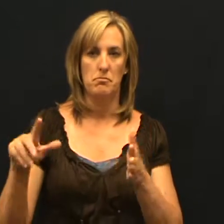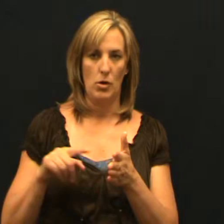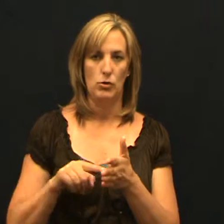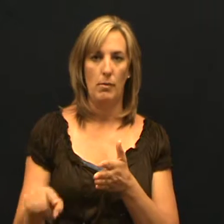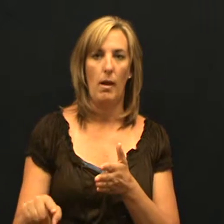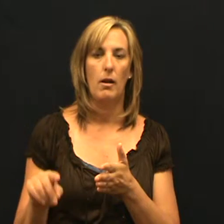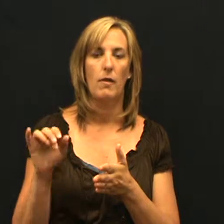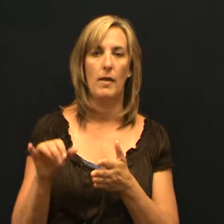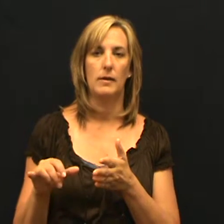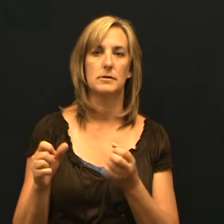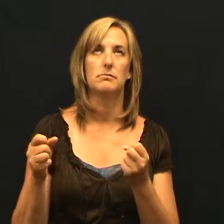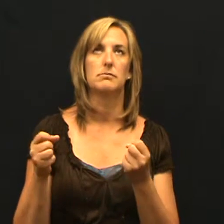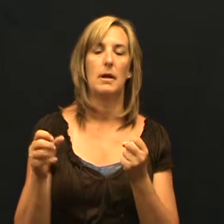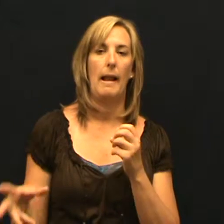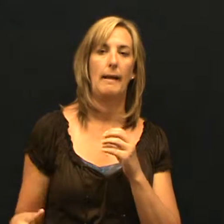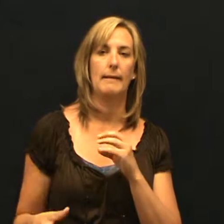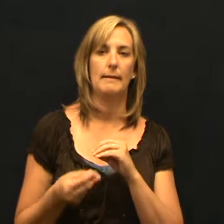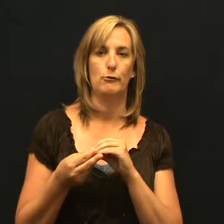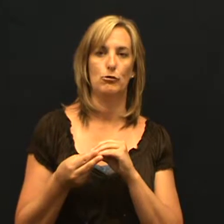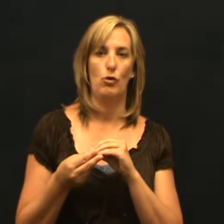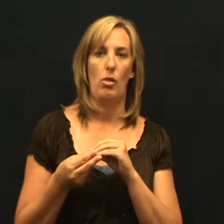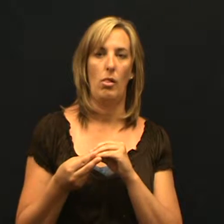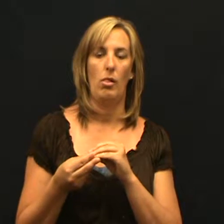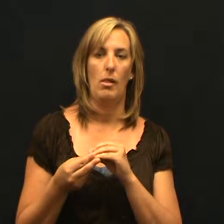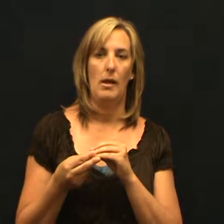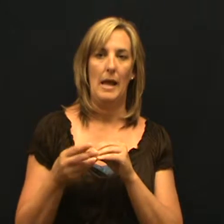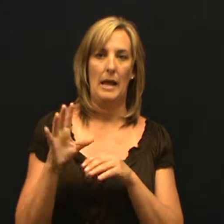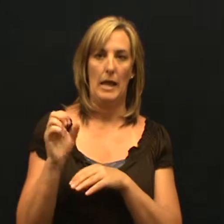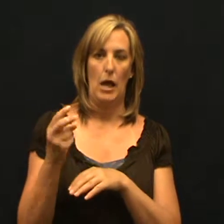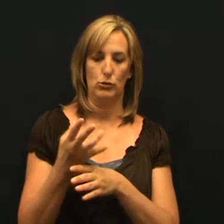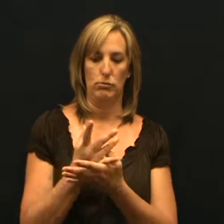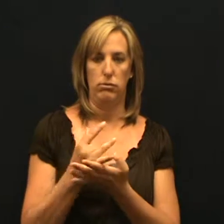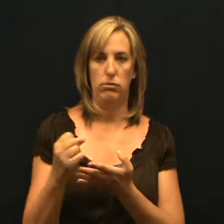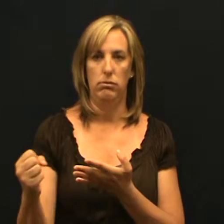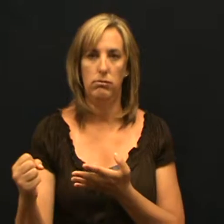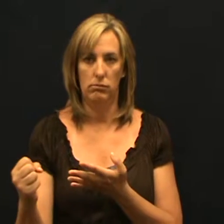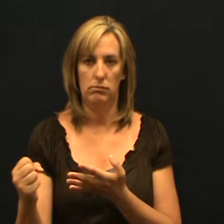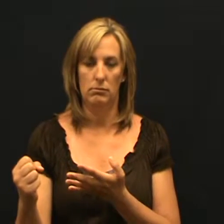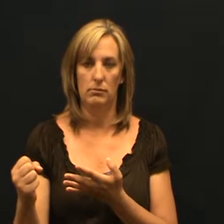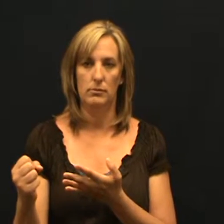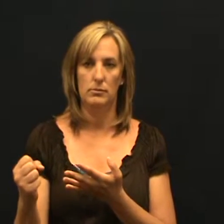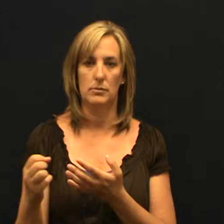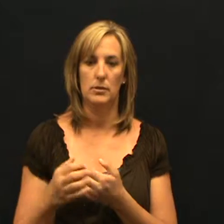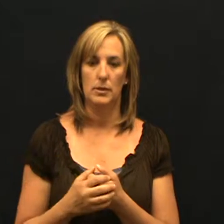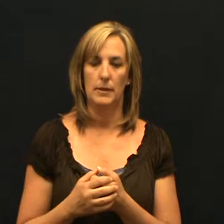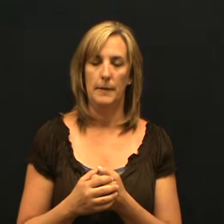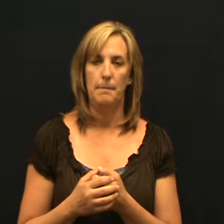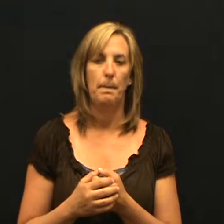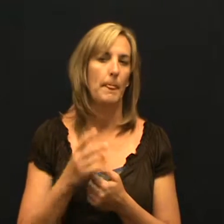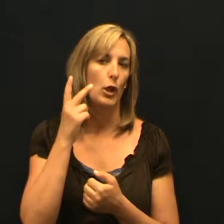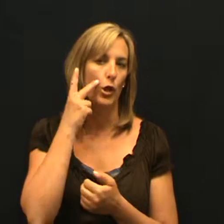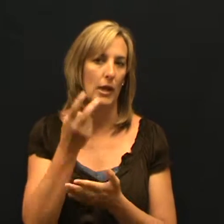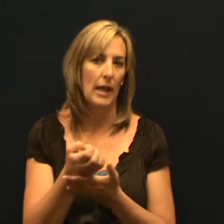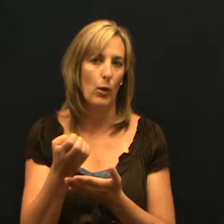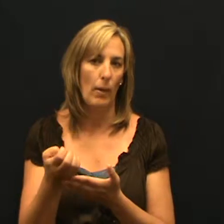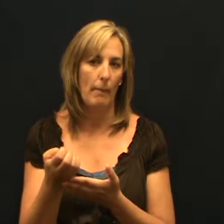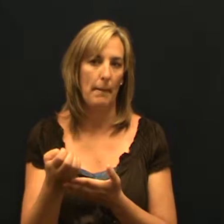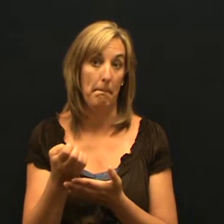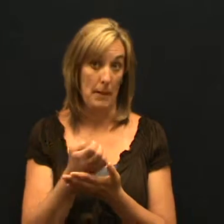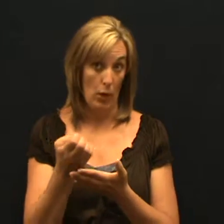consumption of cash to increase those prepaids for the year. Now look at equipment. Equipment increased from